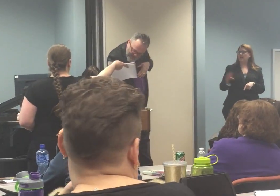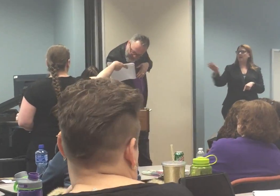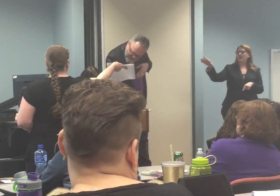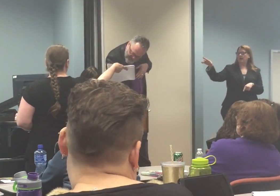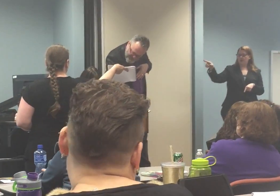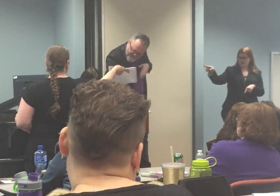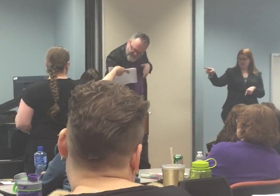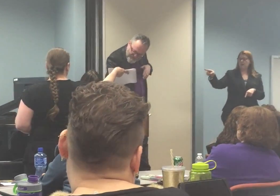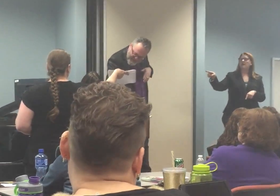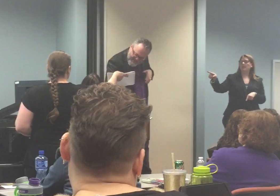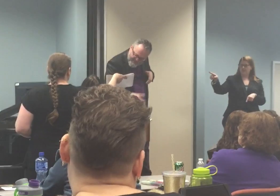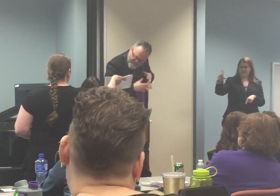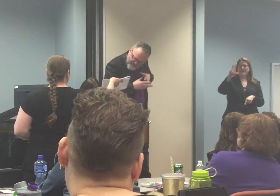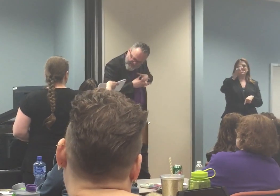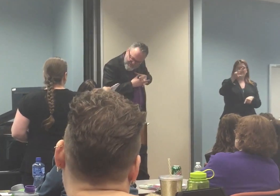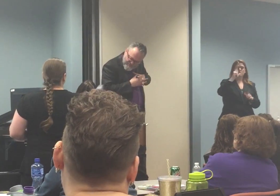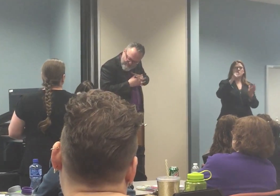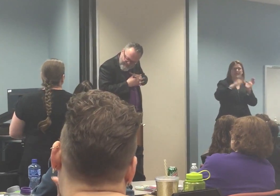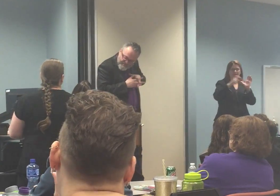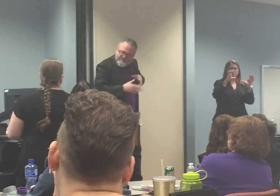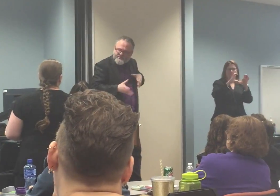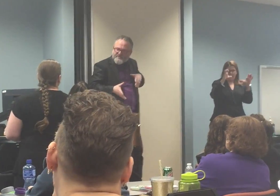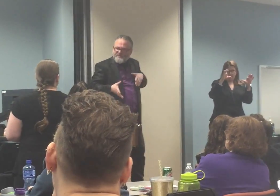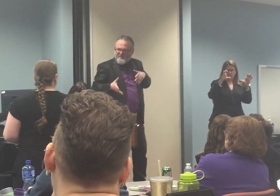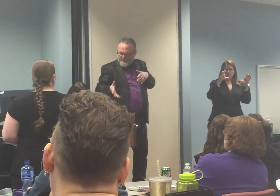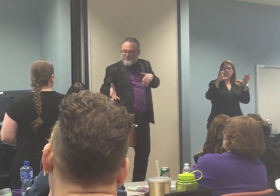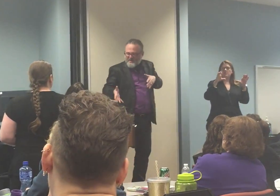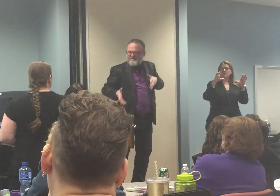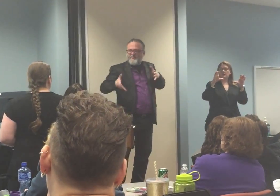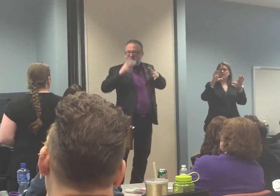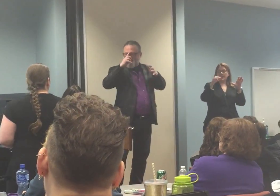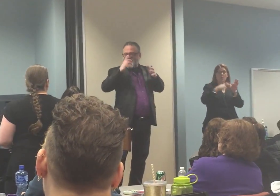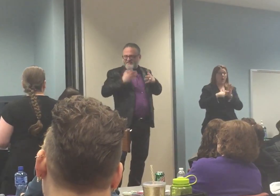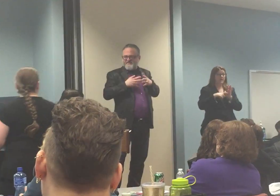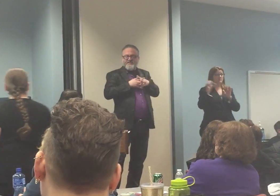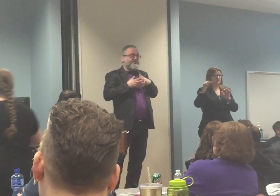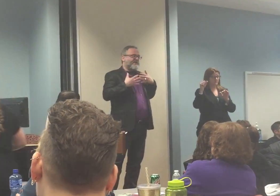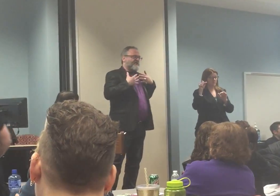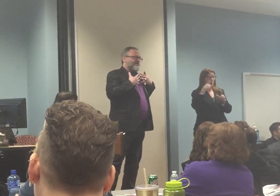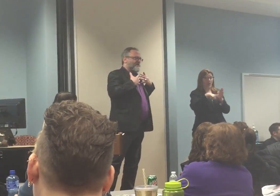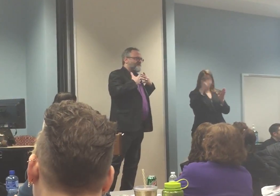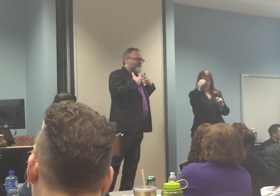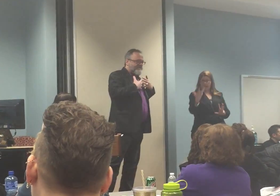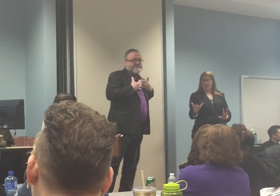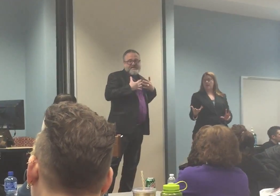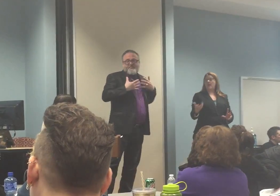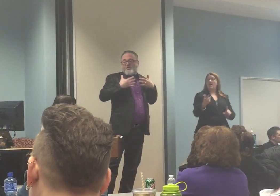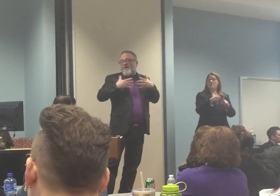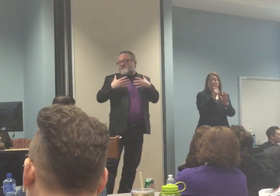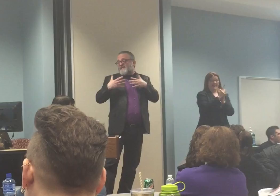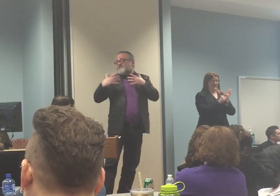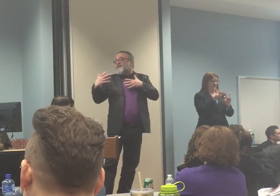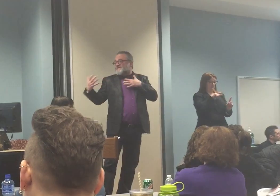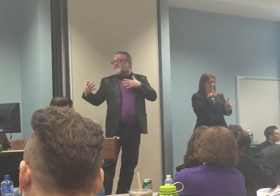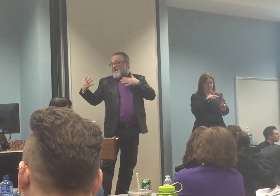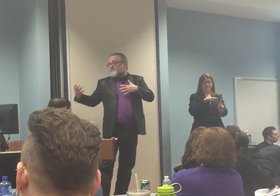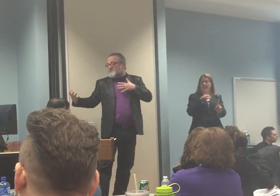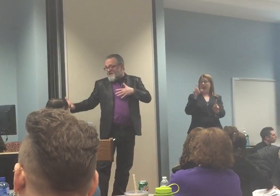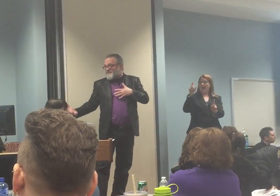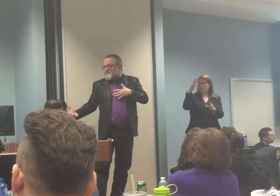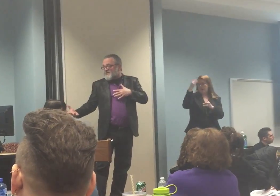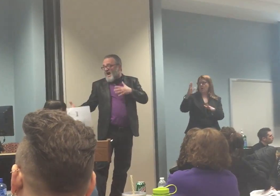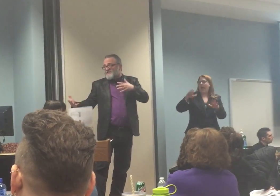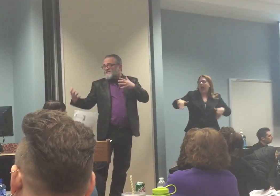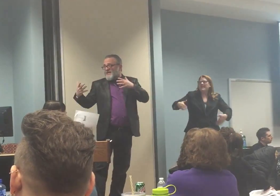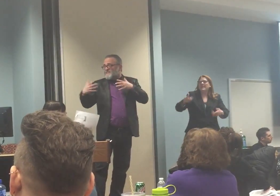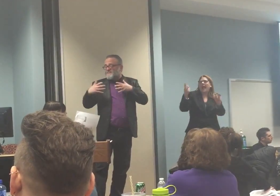Right, and the division recognized certification that requires. And what I'm saying is, from a legal standpoint, all I can say is that hasn't happened